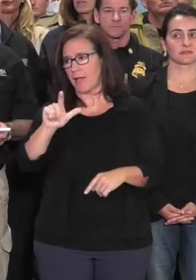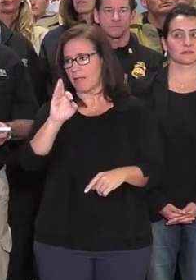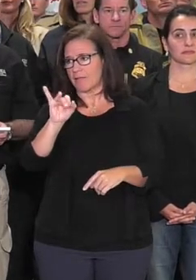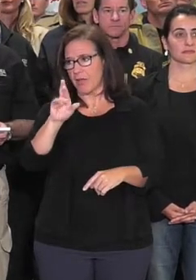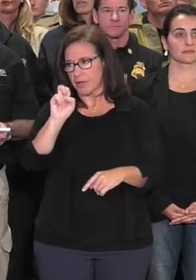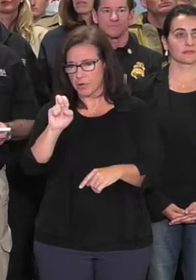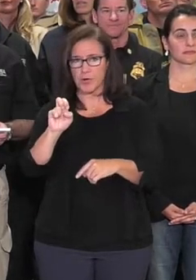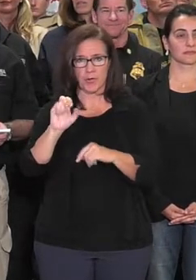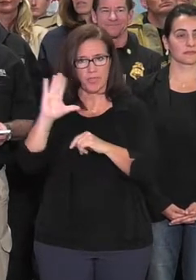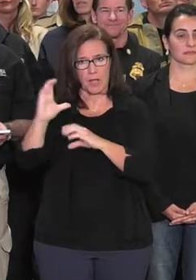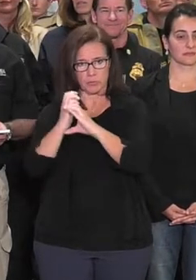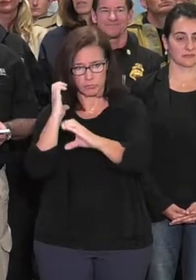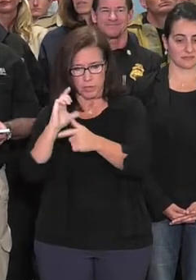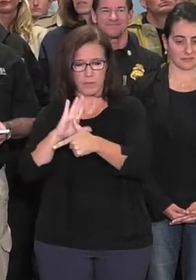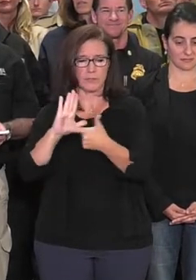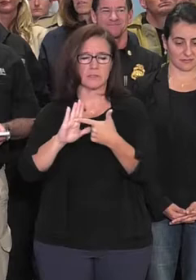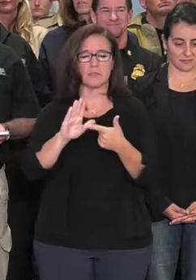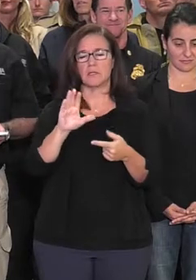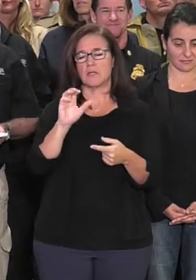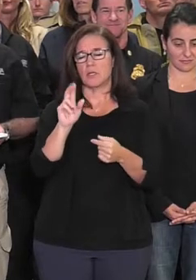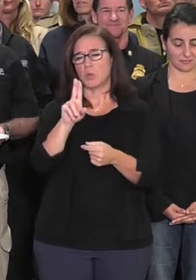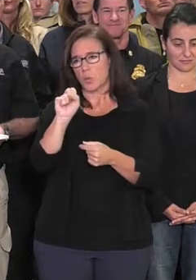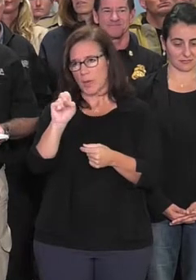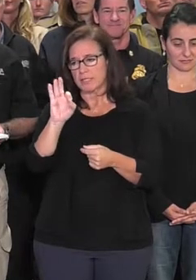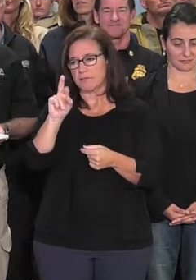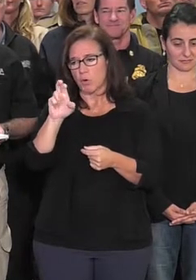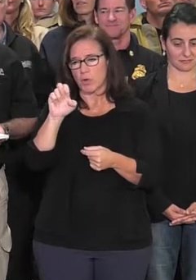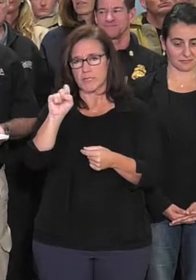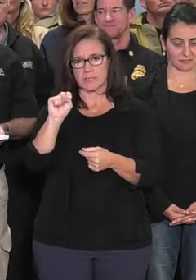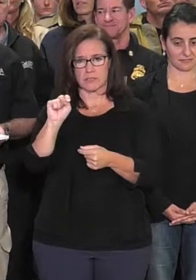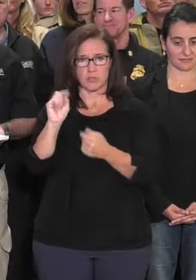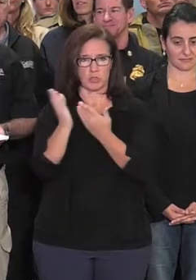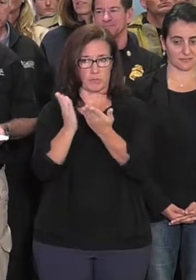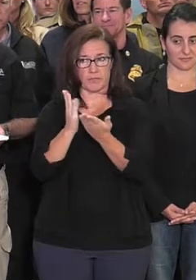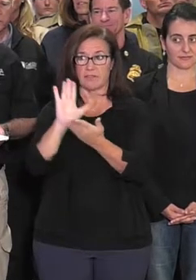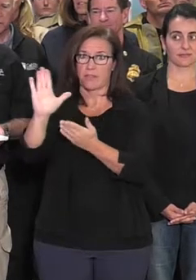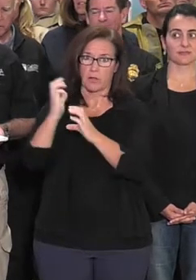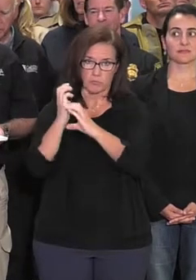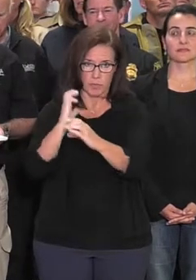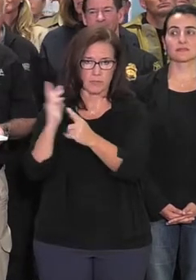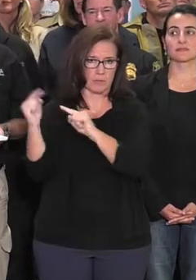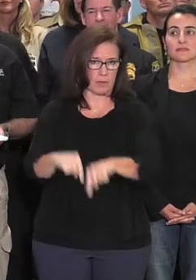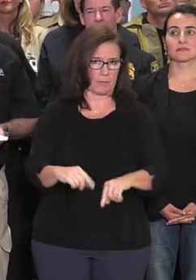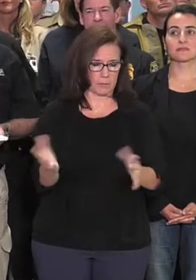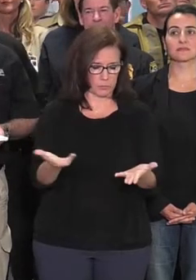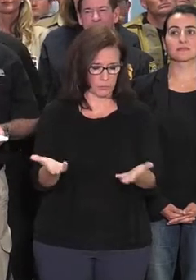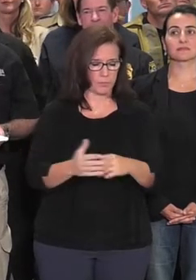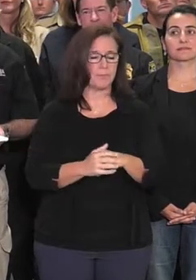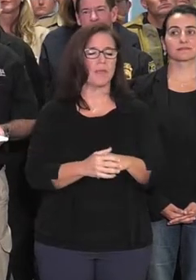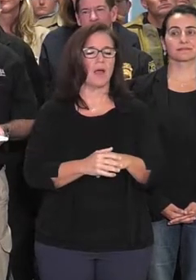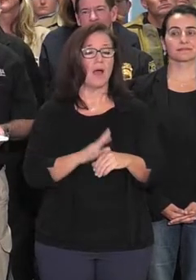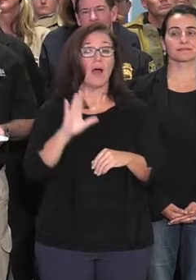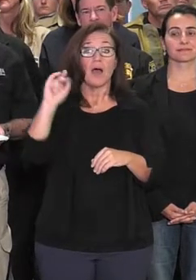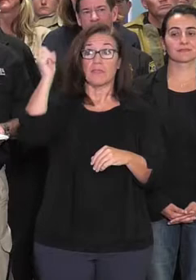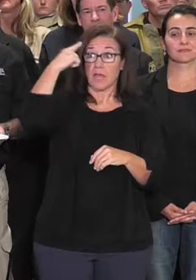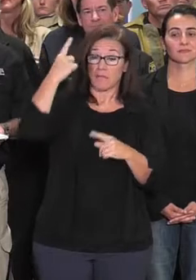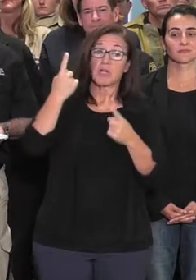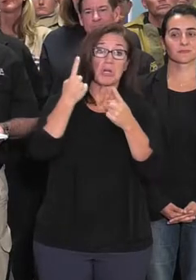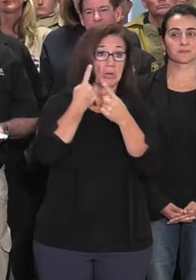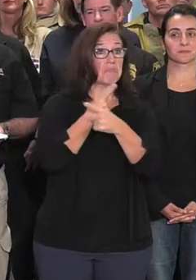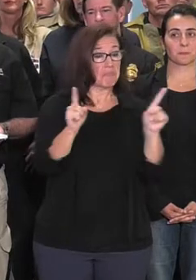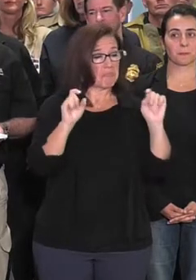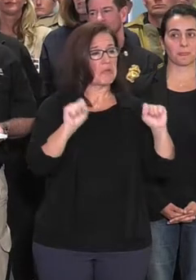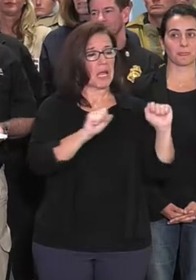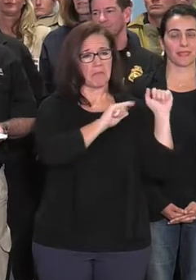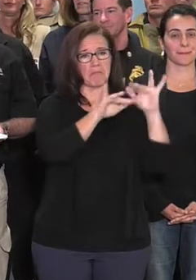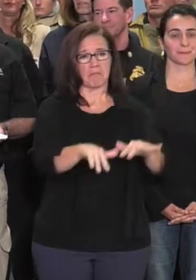Service assets that have been made available. In addition, the governor authorized the deployment of the National Guard, and